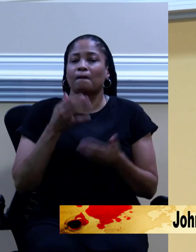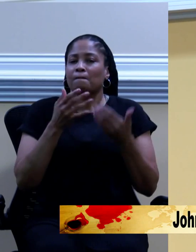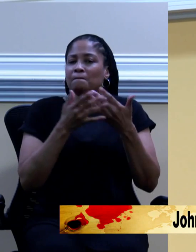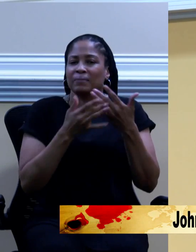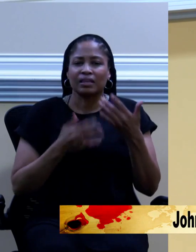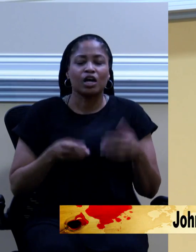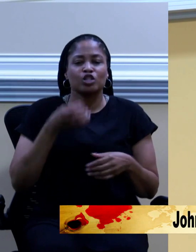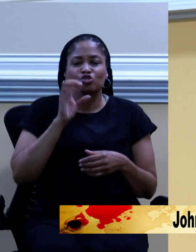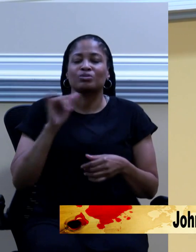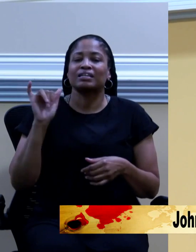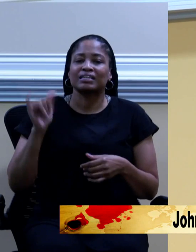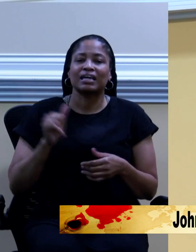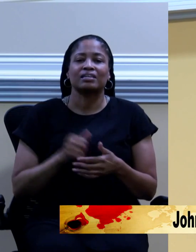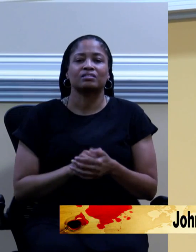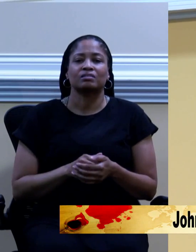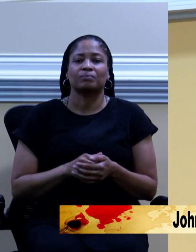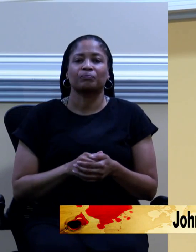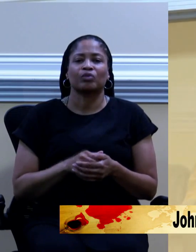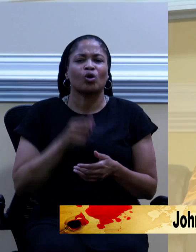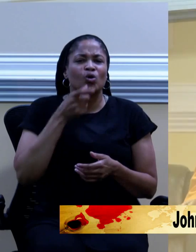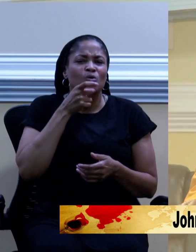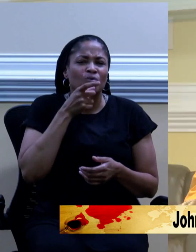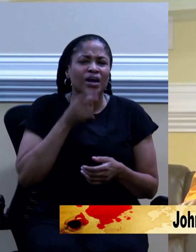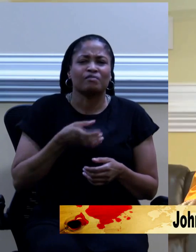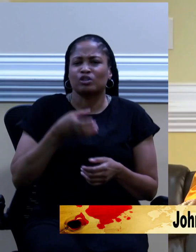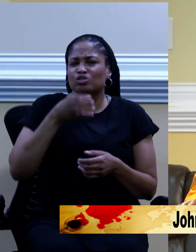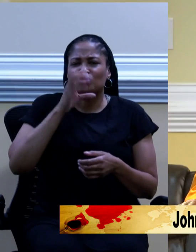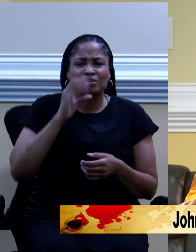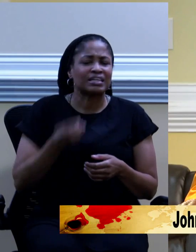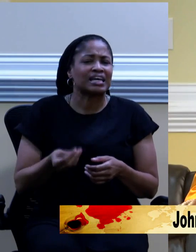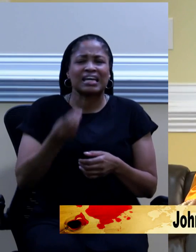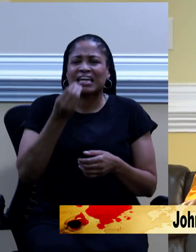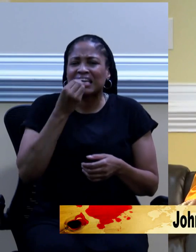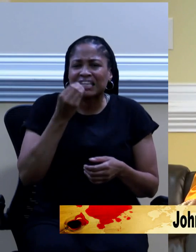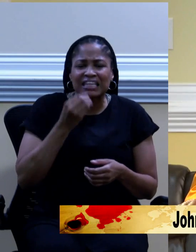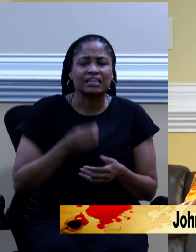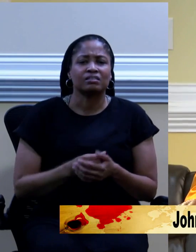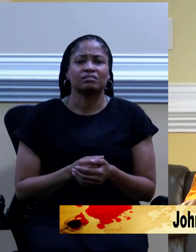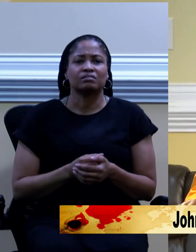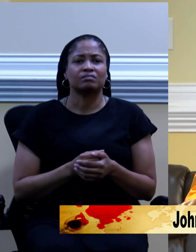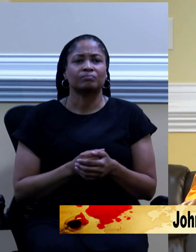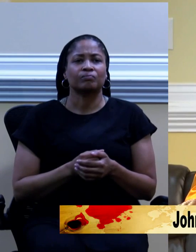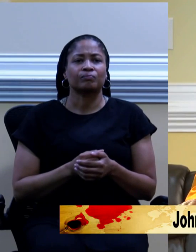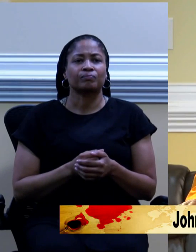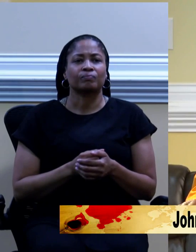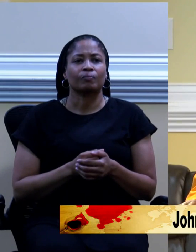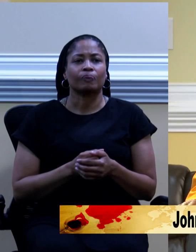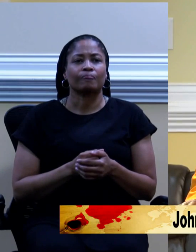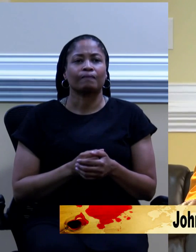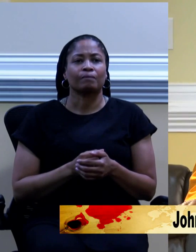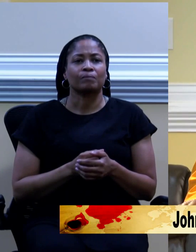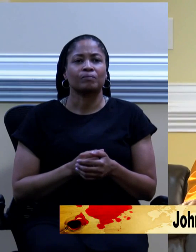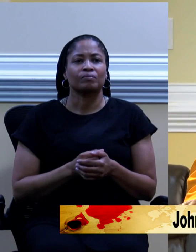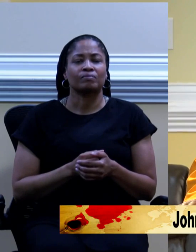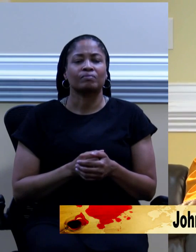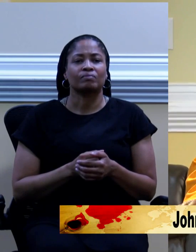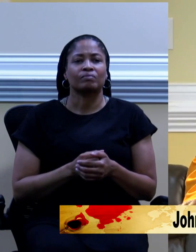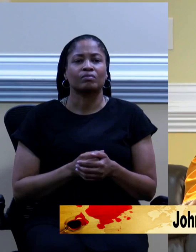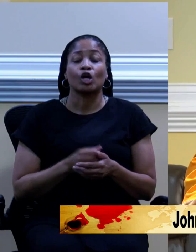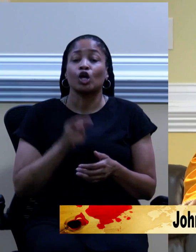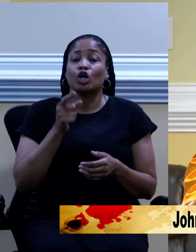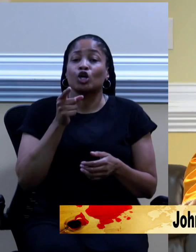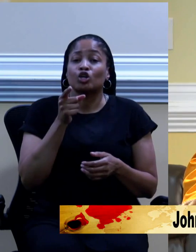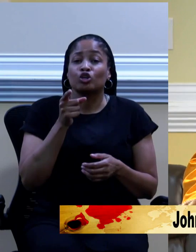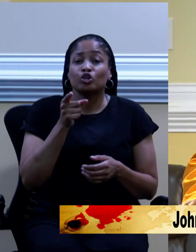me, and I in him. So he keep telling you, eat my flesh and drink my blood. You dwell in me and I in you. Yes. Skip